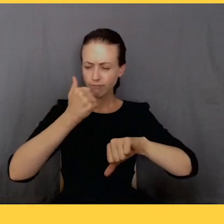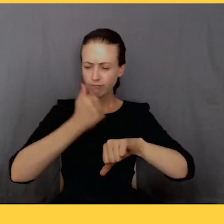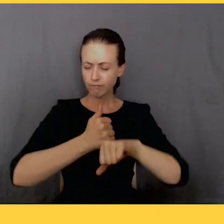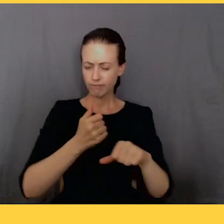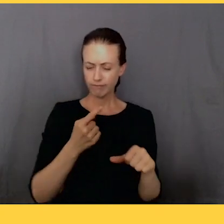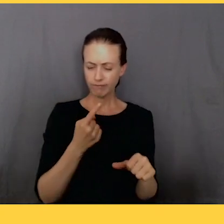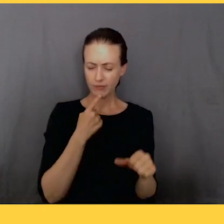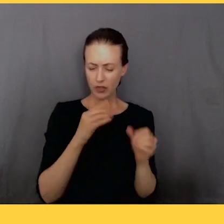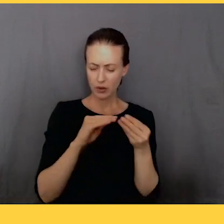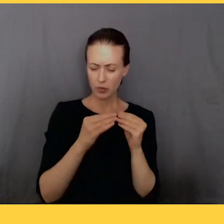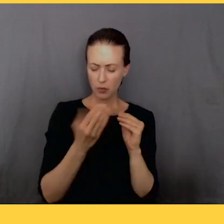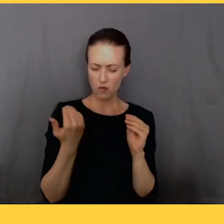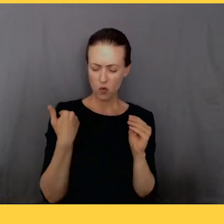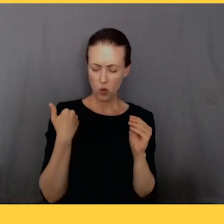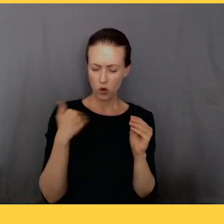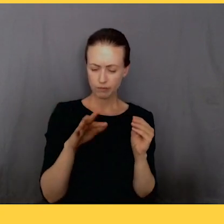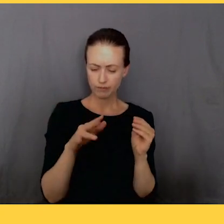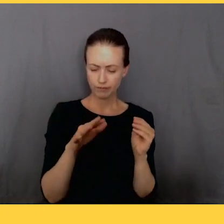earlier?